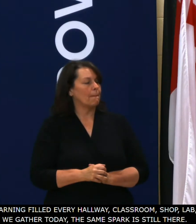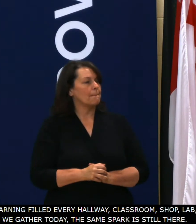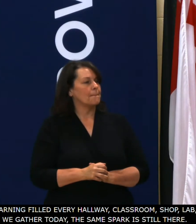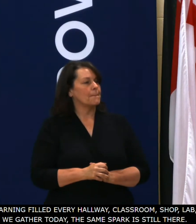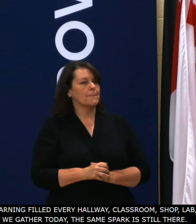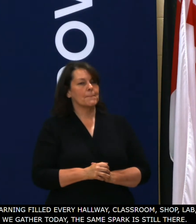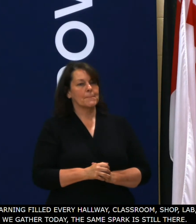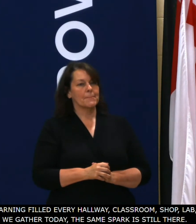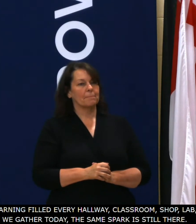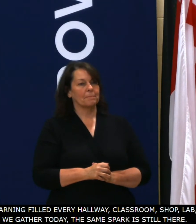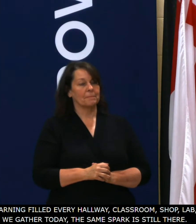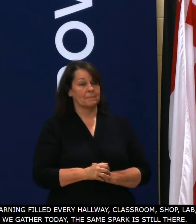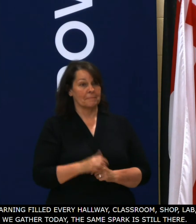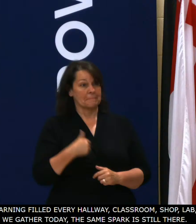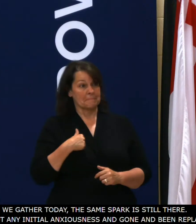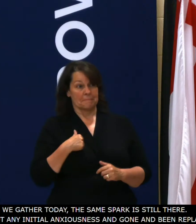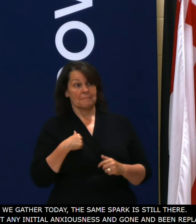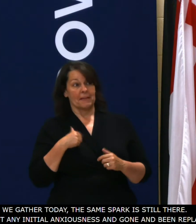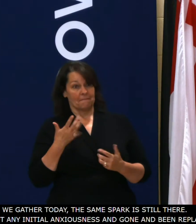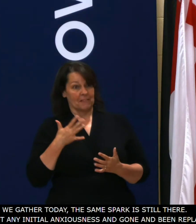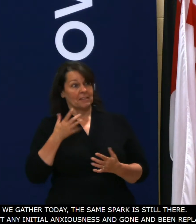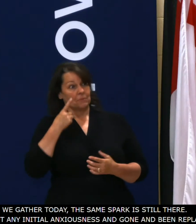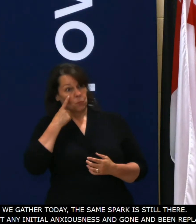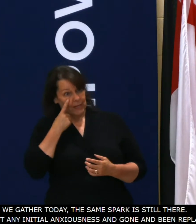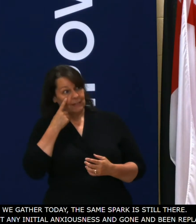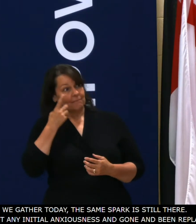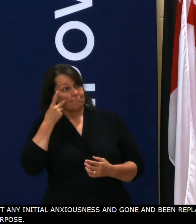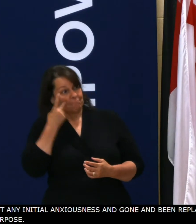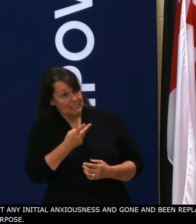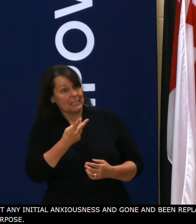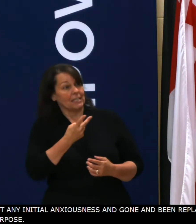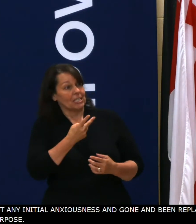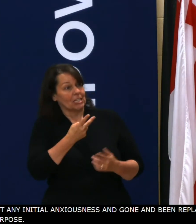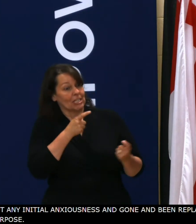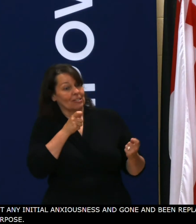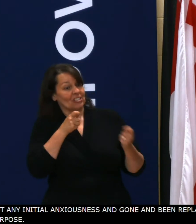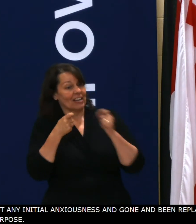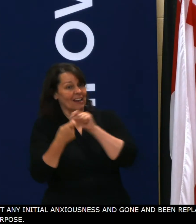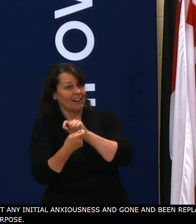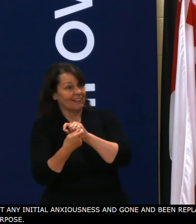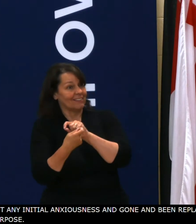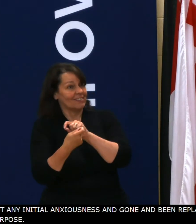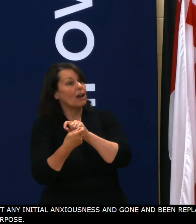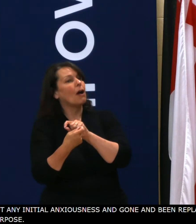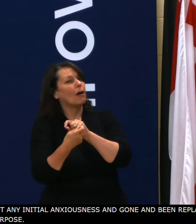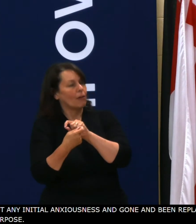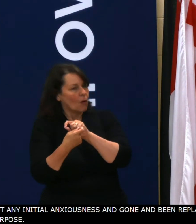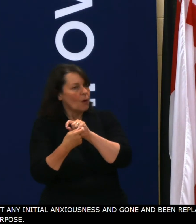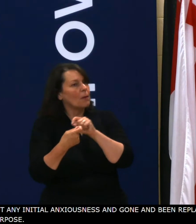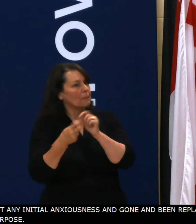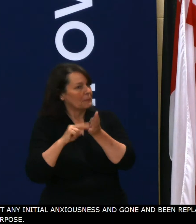Having witnessed that transformation is what makes this day so special for all of us.